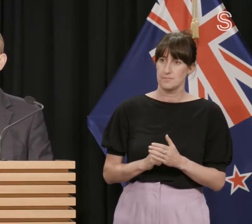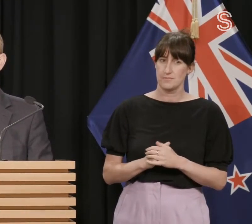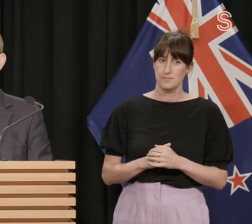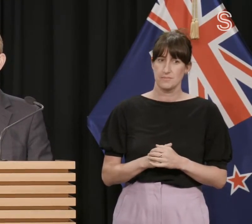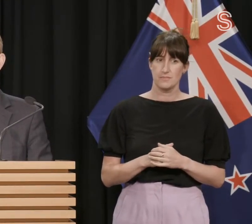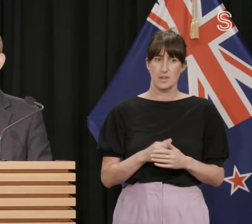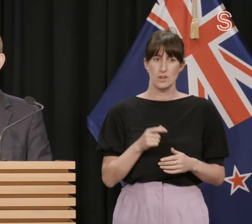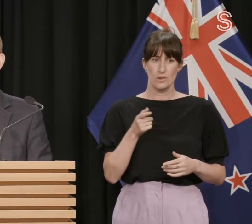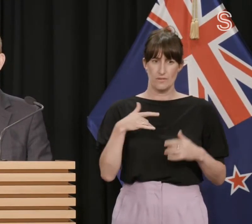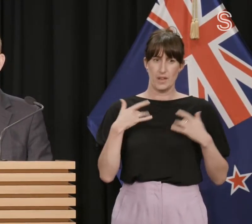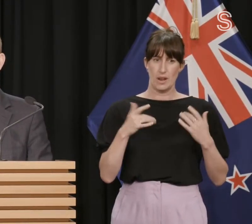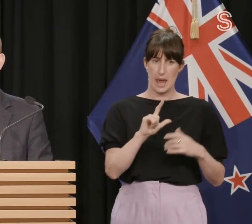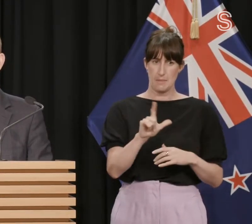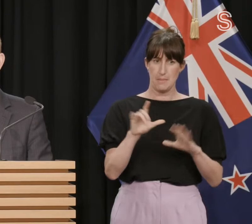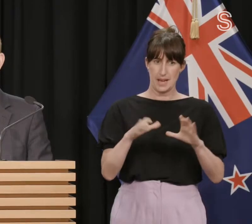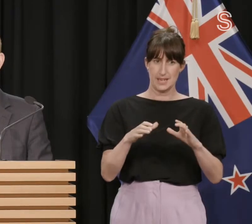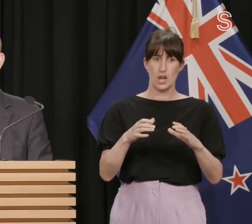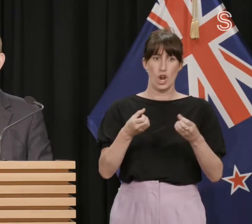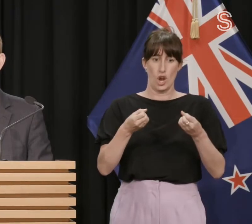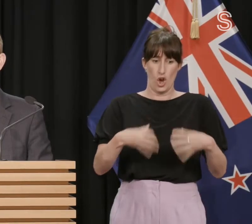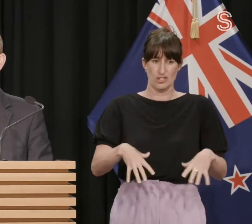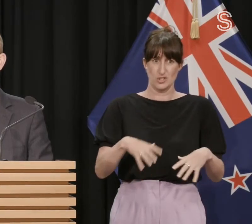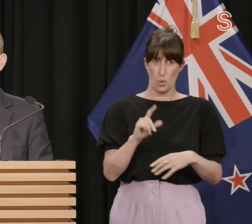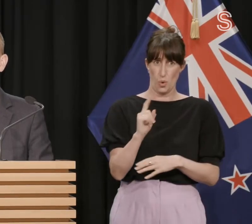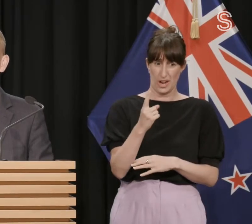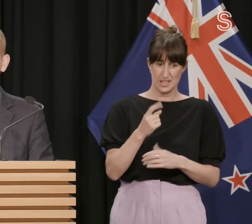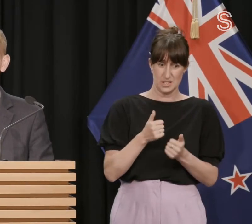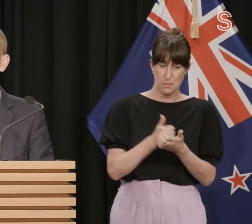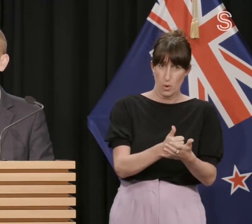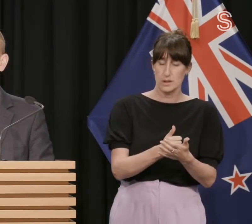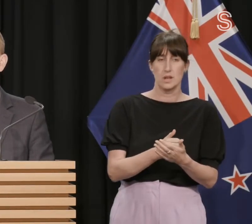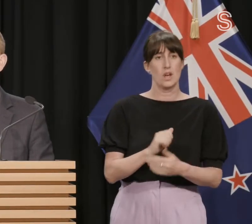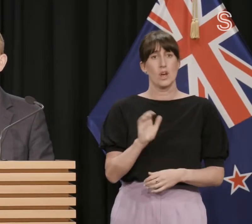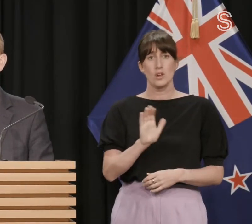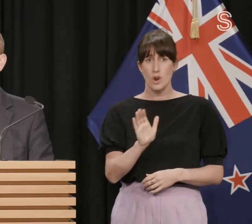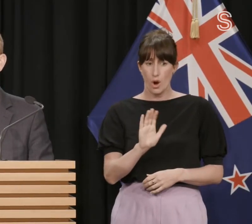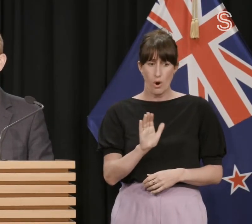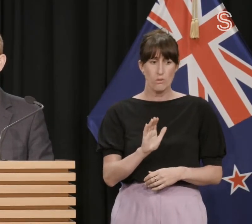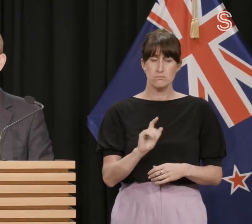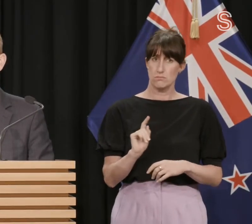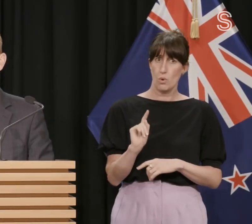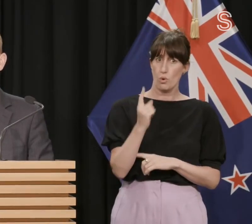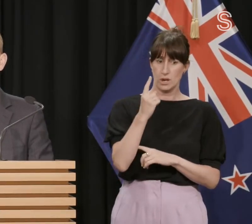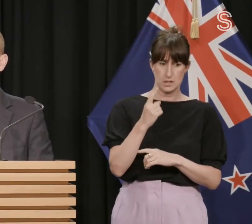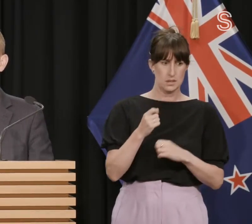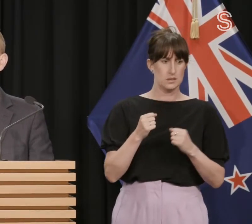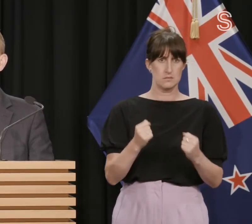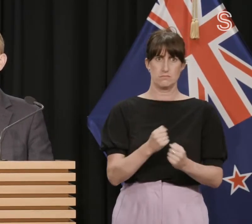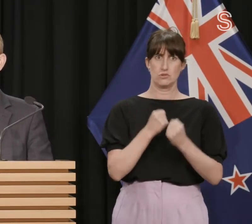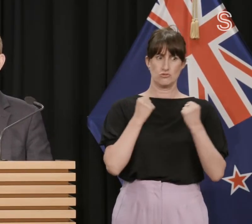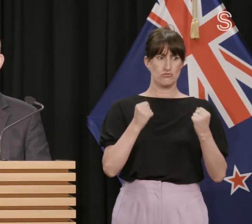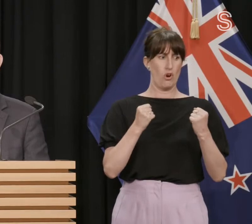that we do need to get Auckland really pumping. You know, Auckland is a major economic powerhouse for New Zealand. And as I said in my introductory remarks,